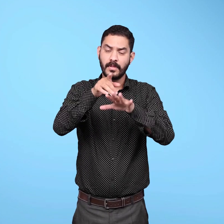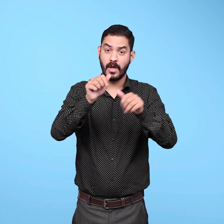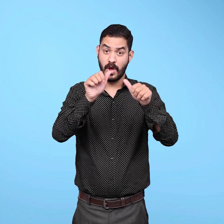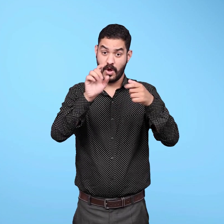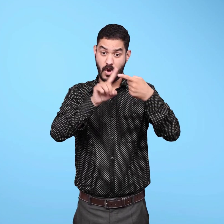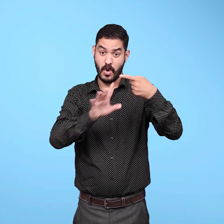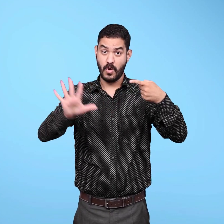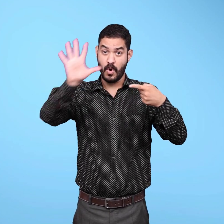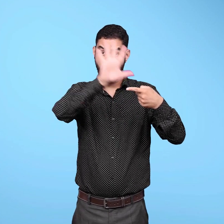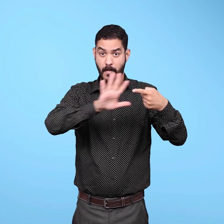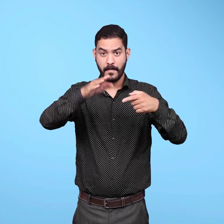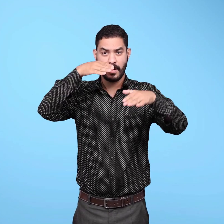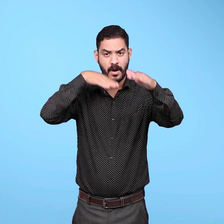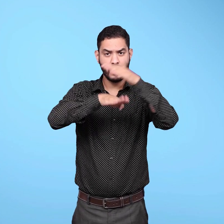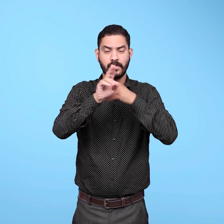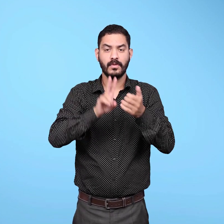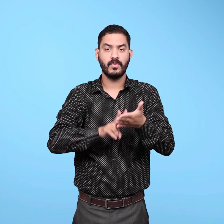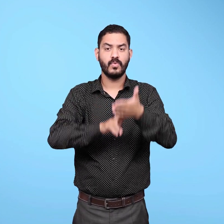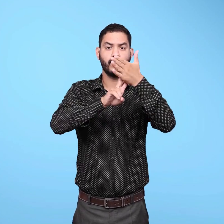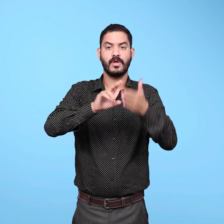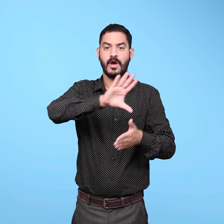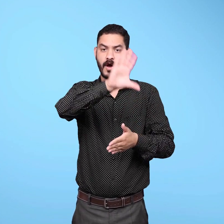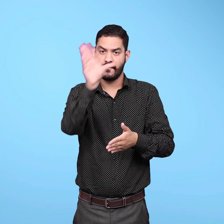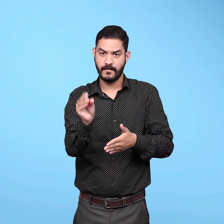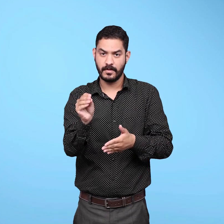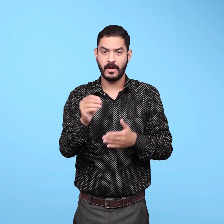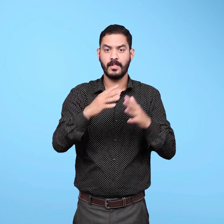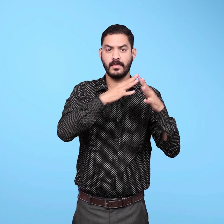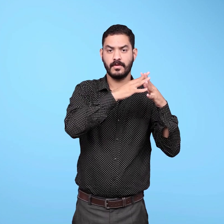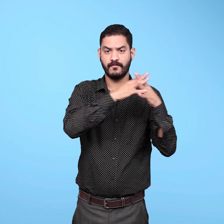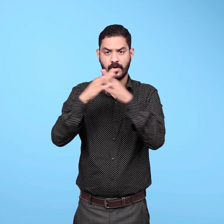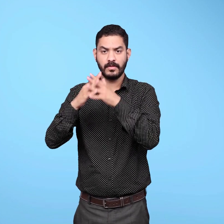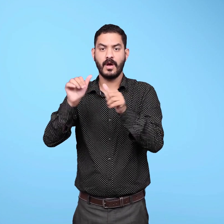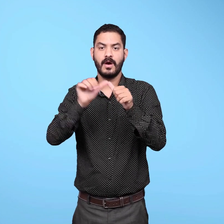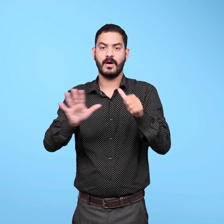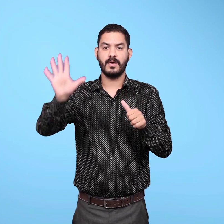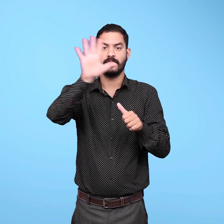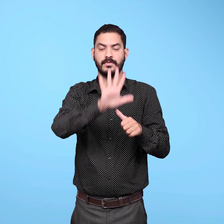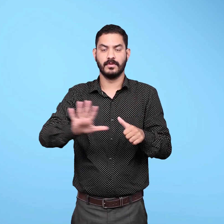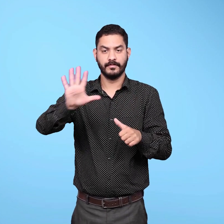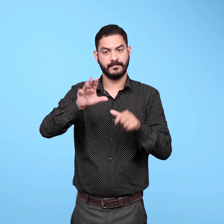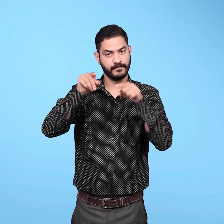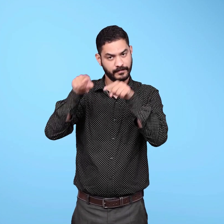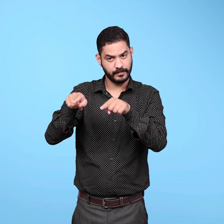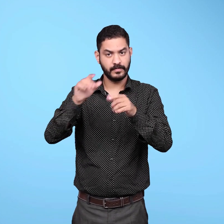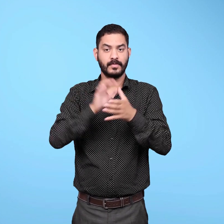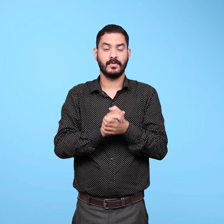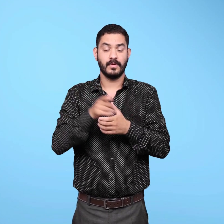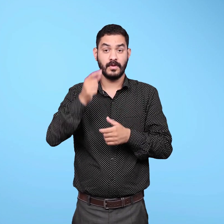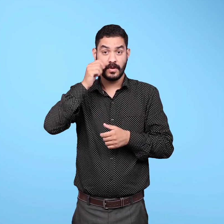North Africa, and West Asia. Augustus, one of the most important emperors who